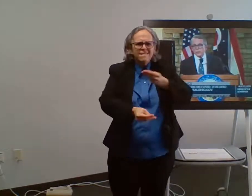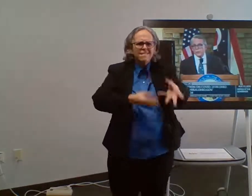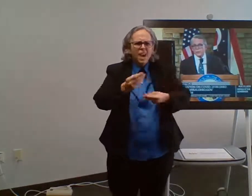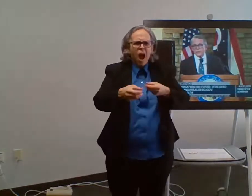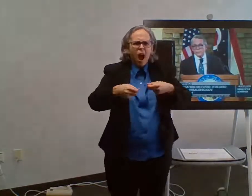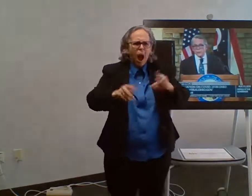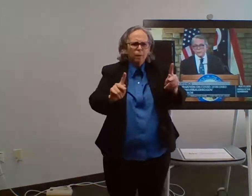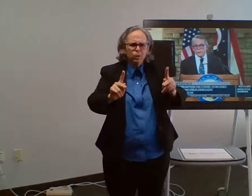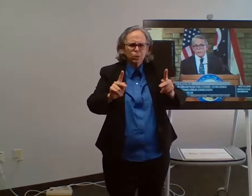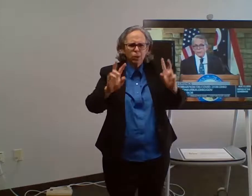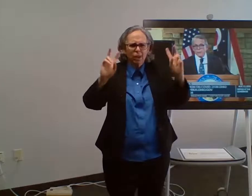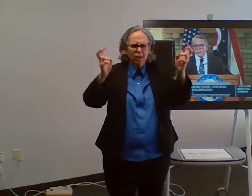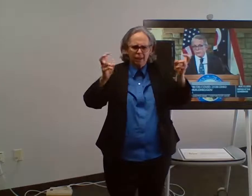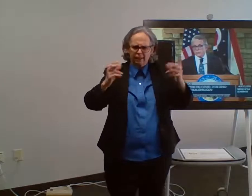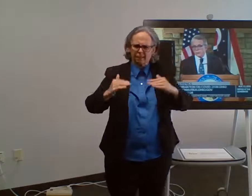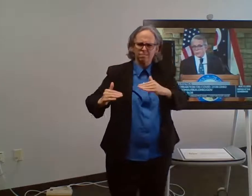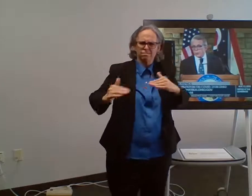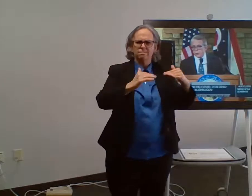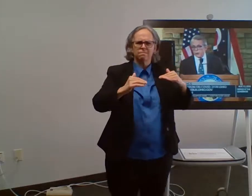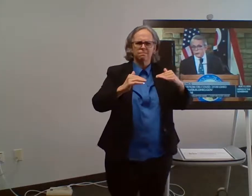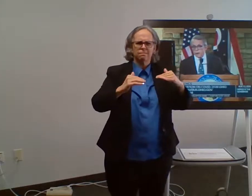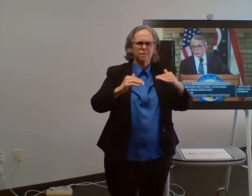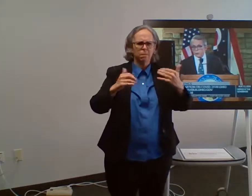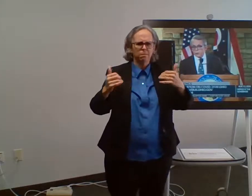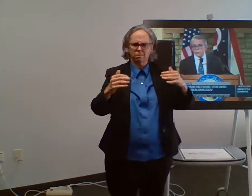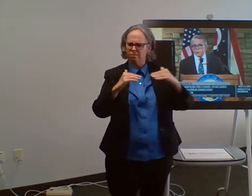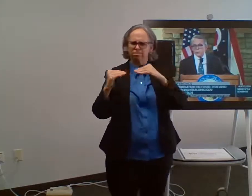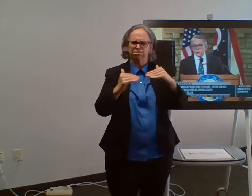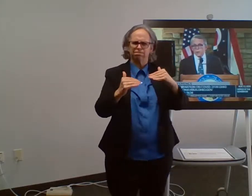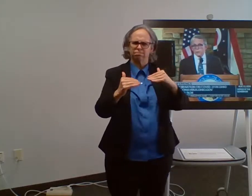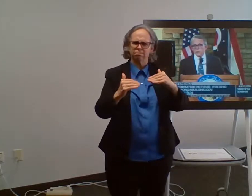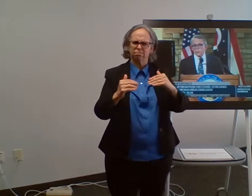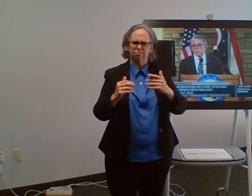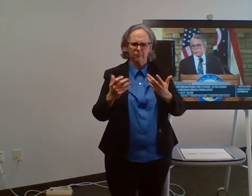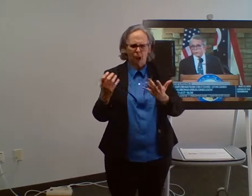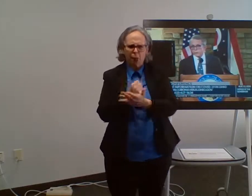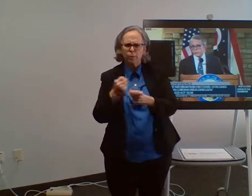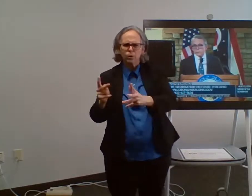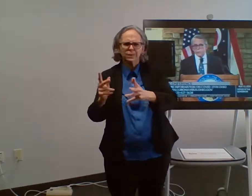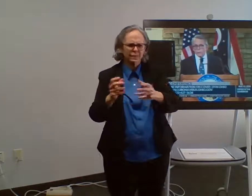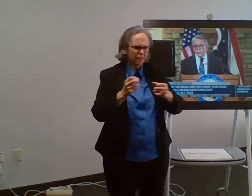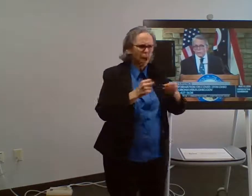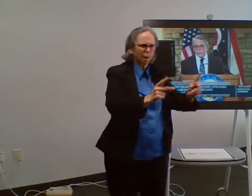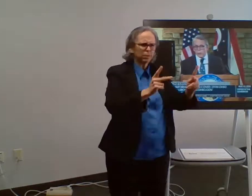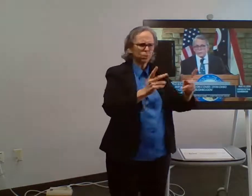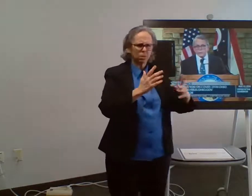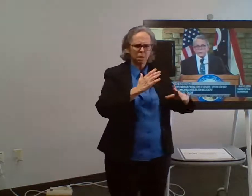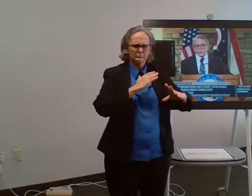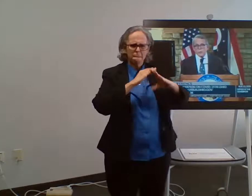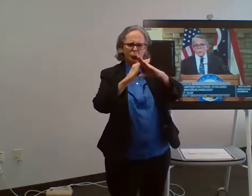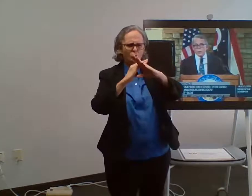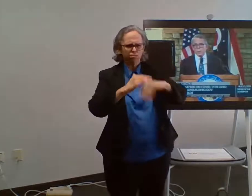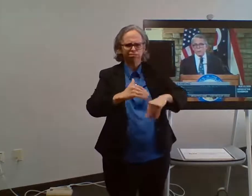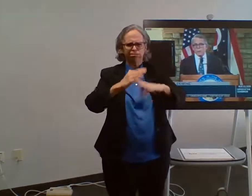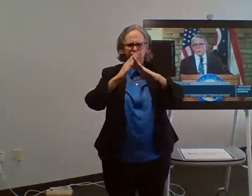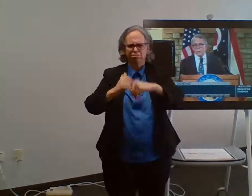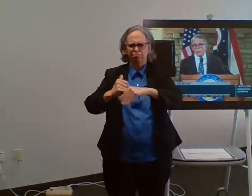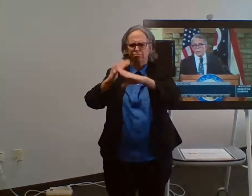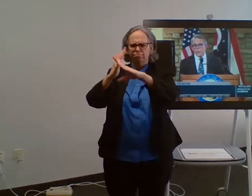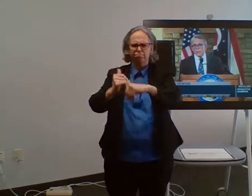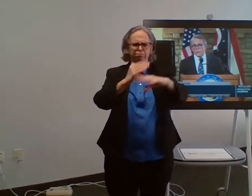education that they need, making sure the barriers that are out there that are caused by racism or other barriers